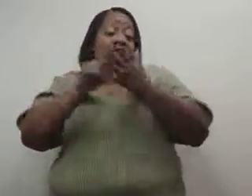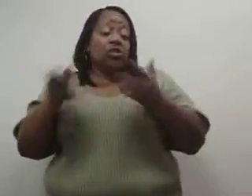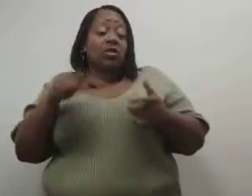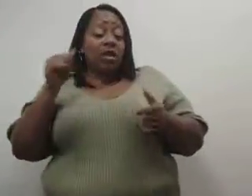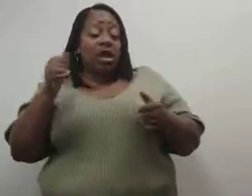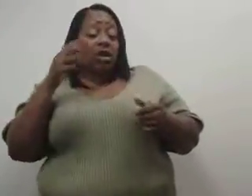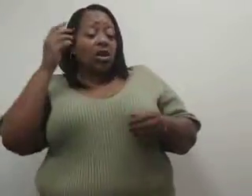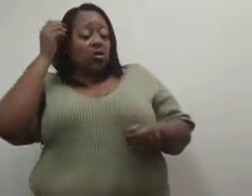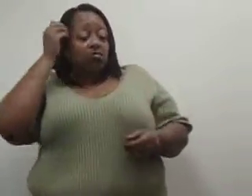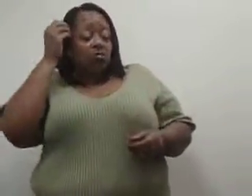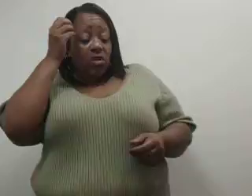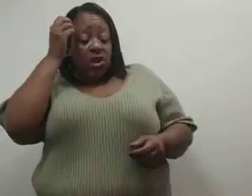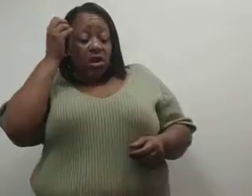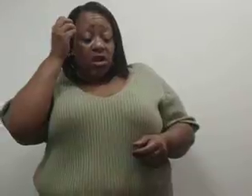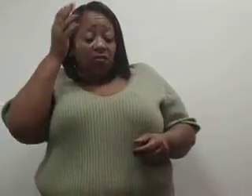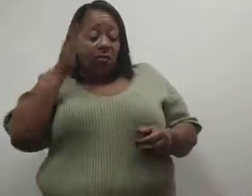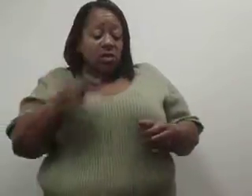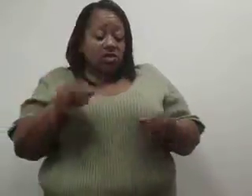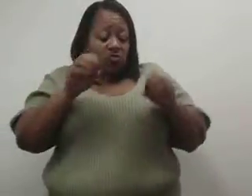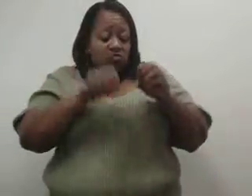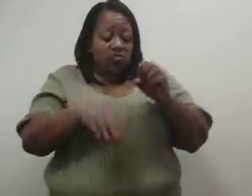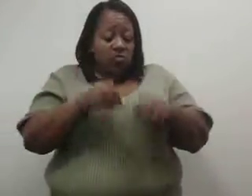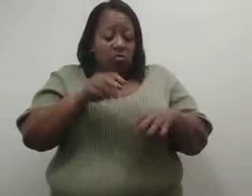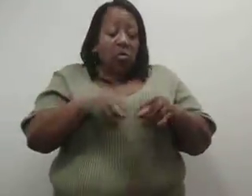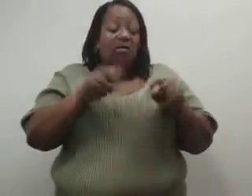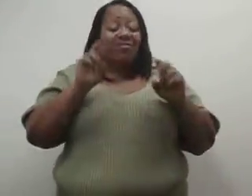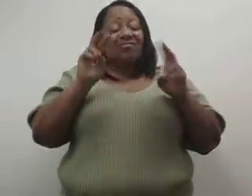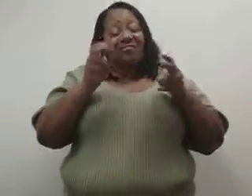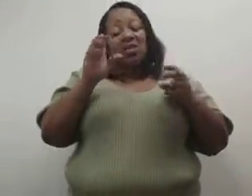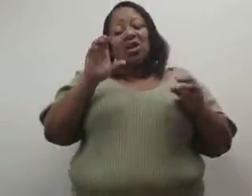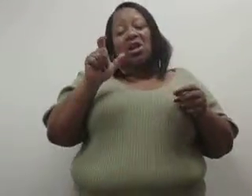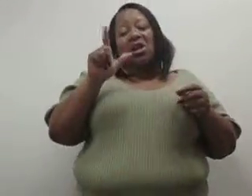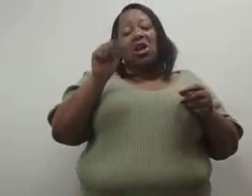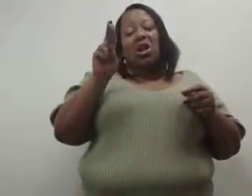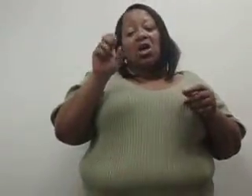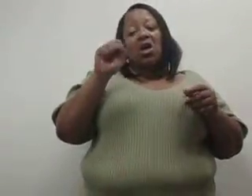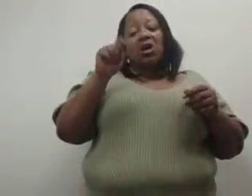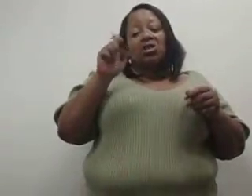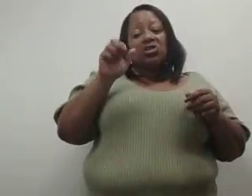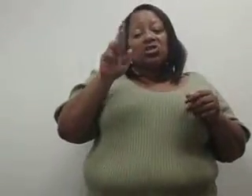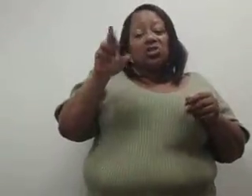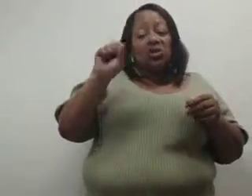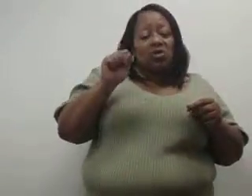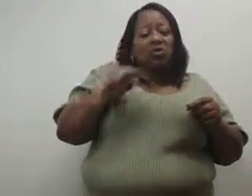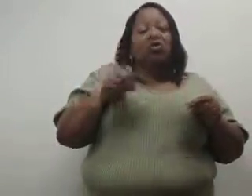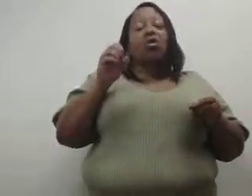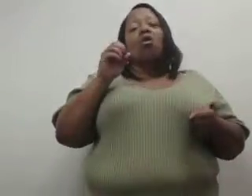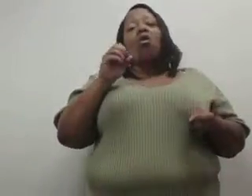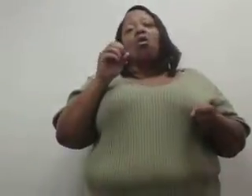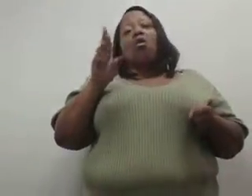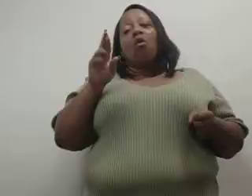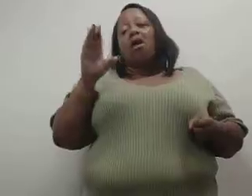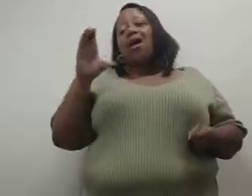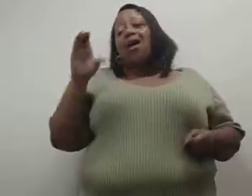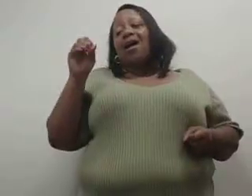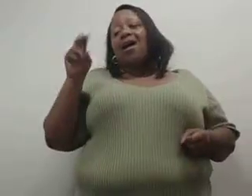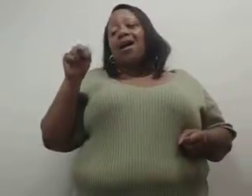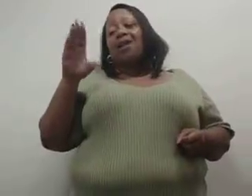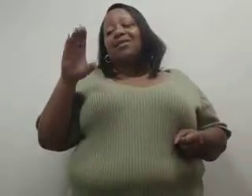often it's a combination of patterns, which is good for them to see as well. So they draw a concept map, maybe write a summary, and here they're bringing in all